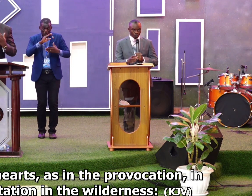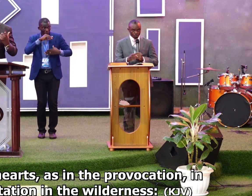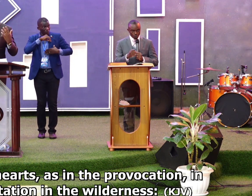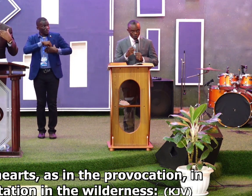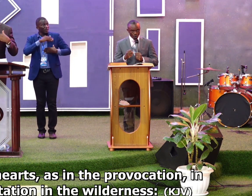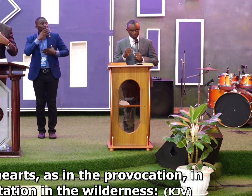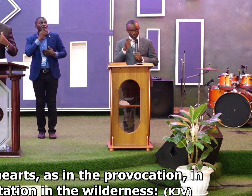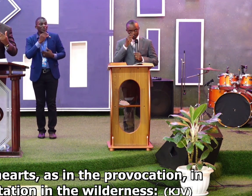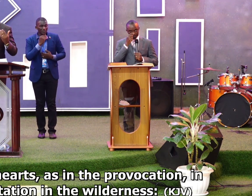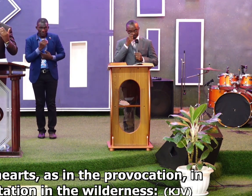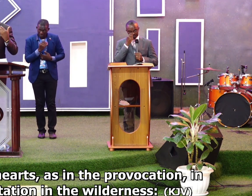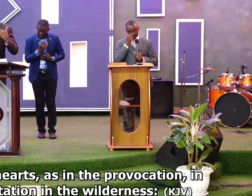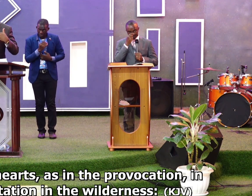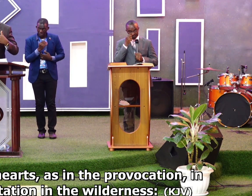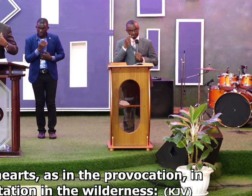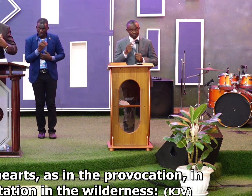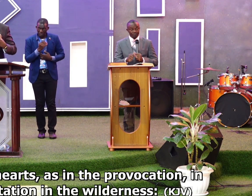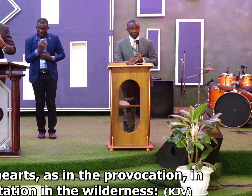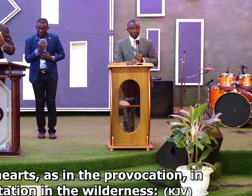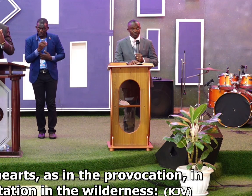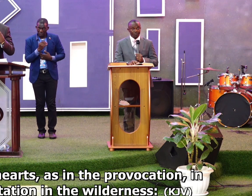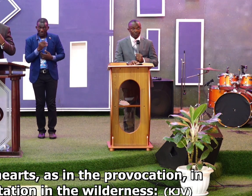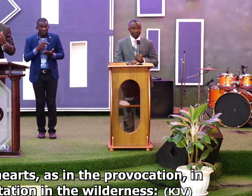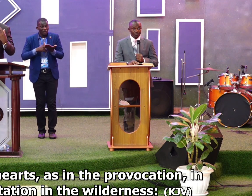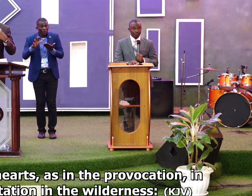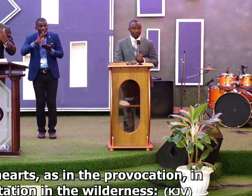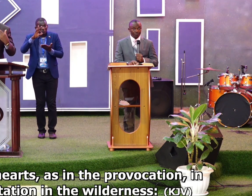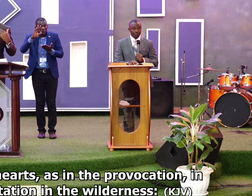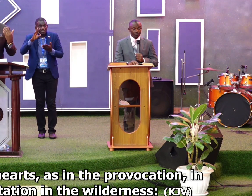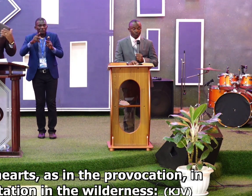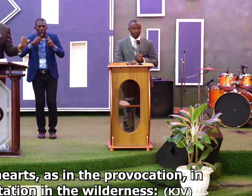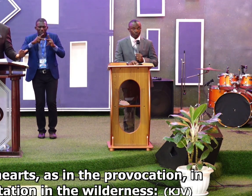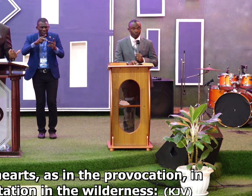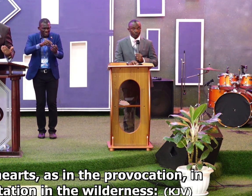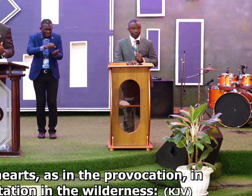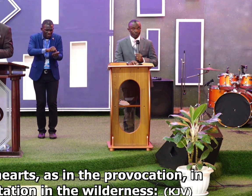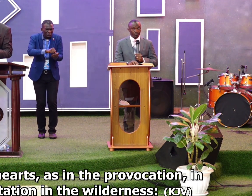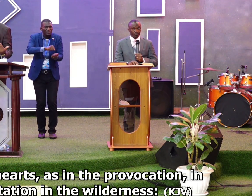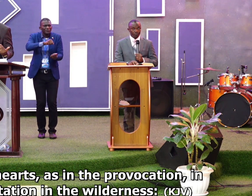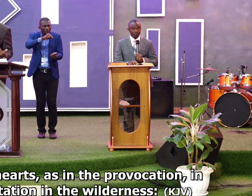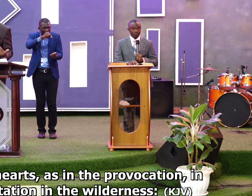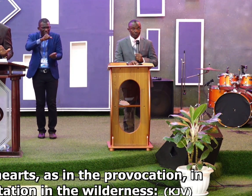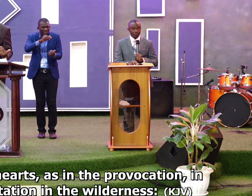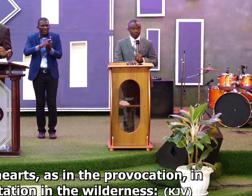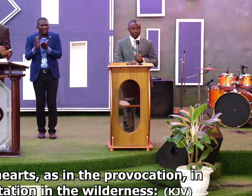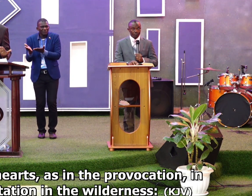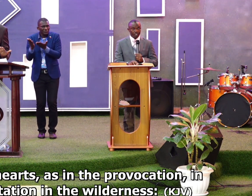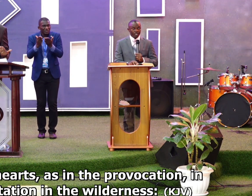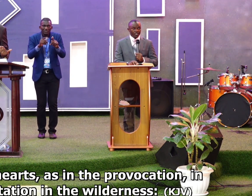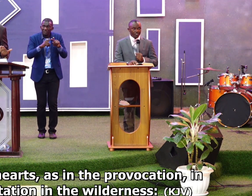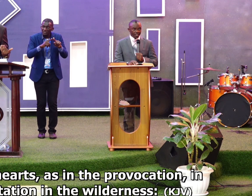your inner man, he will start revealing and bringing suggestions. Actually, he doesn't lead by